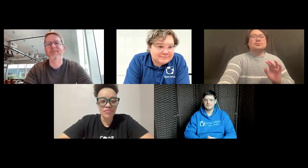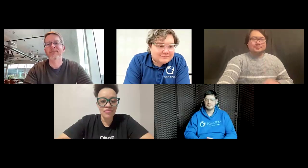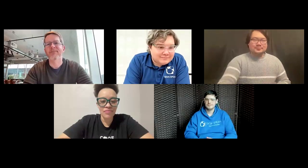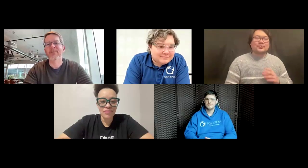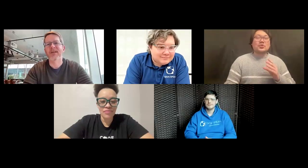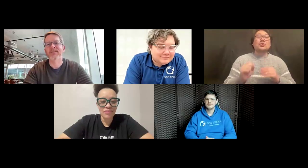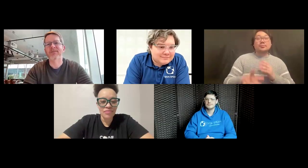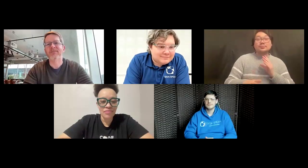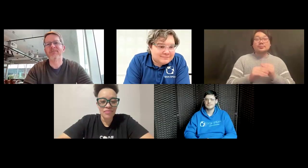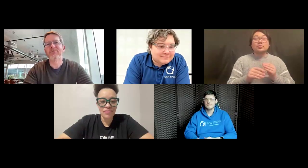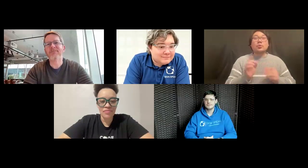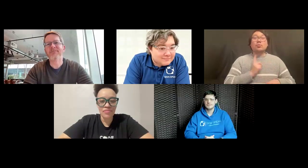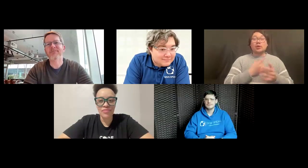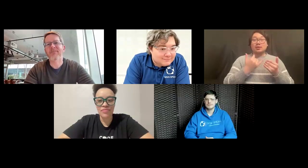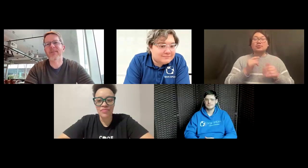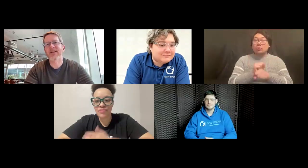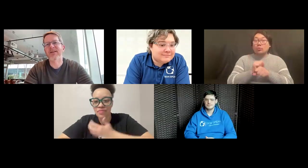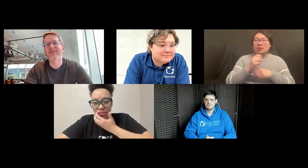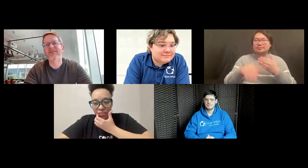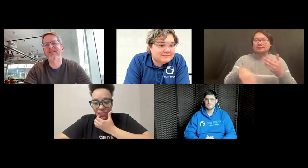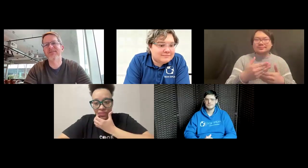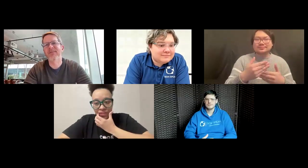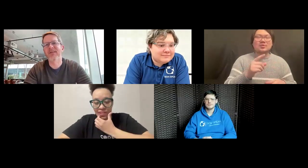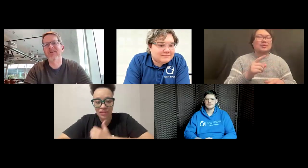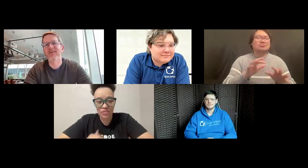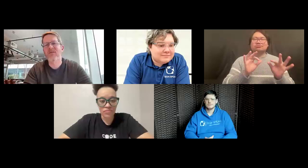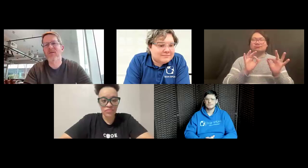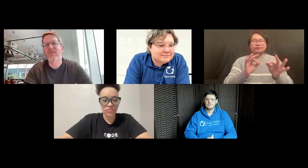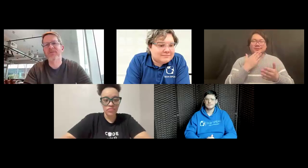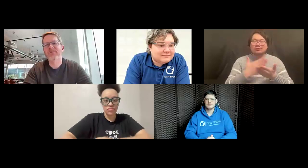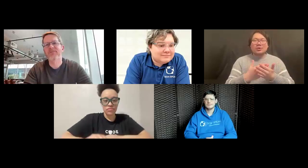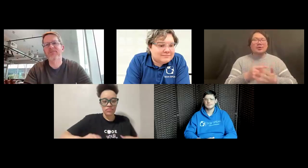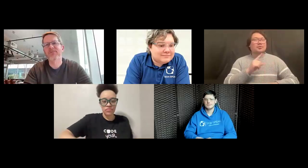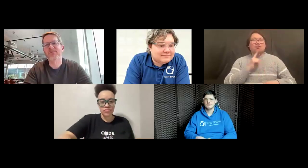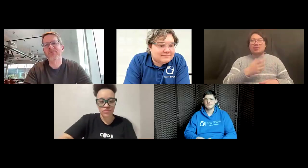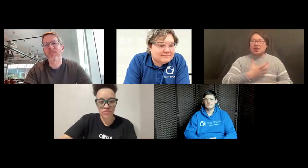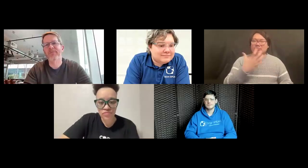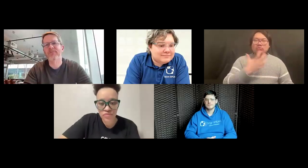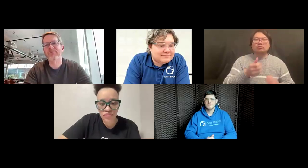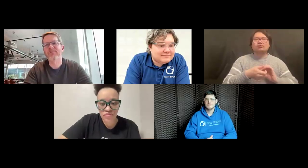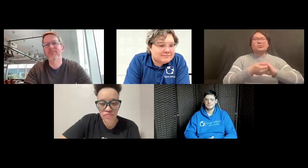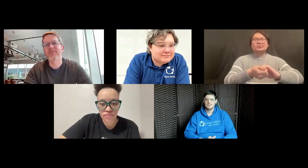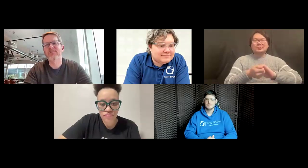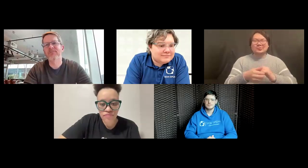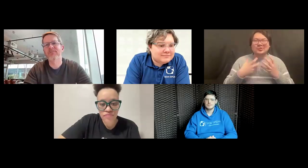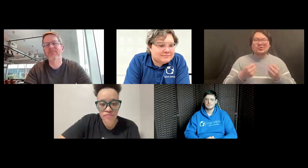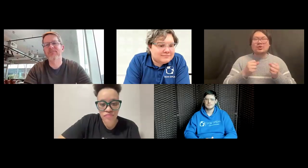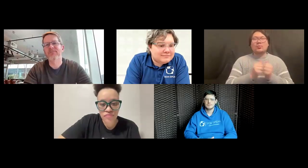doesn't replace that. Nicholas is speaking. Yeah, I agree. It really is. It's been a